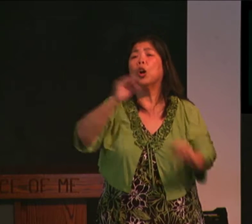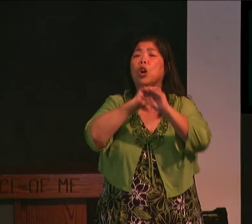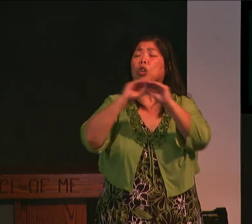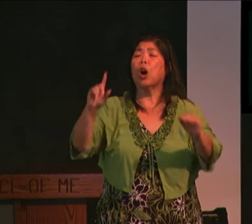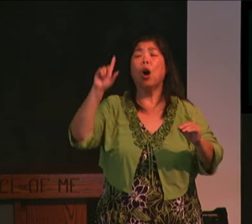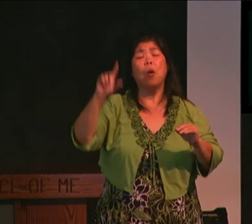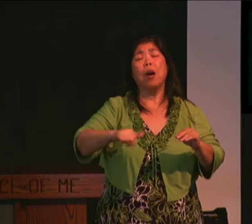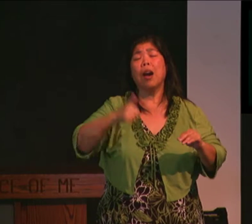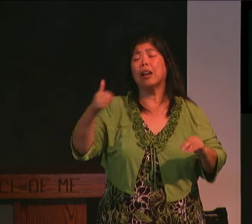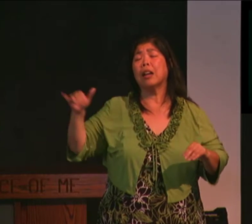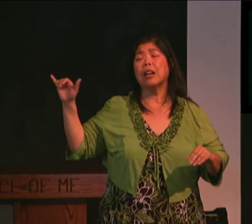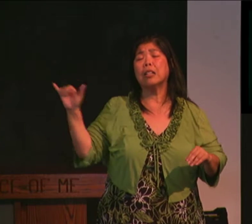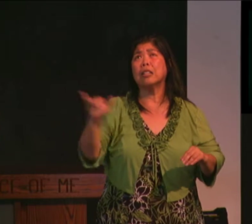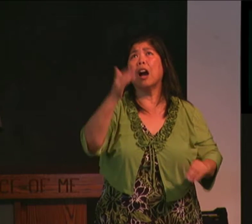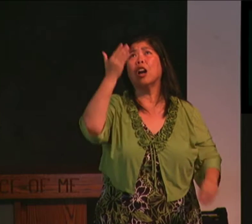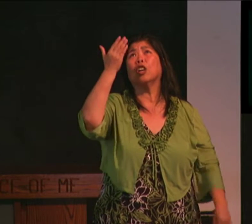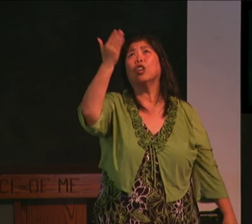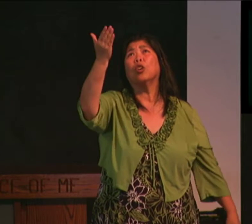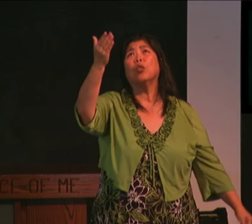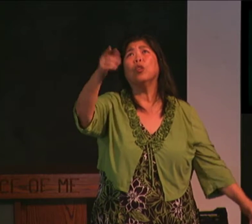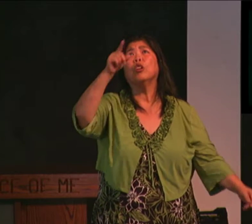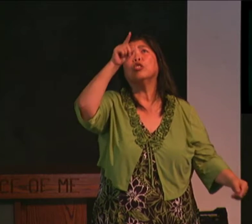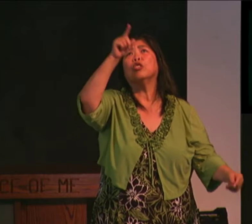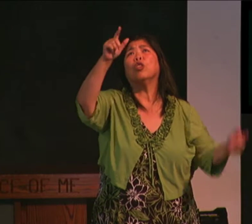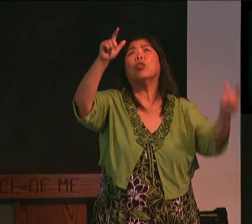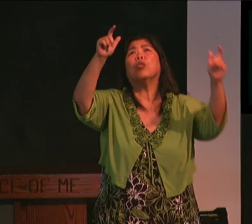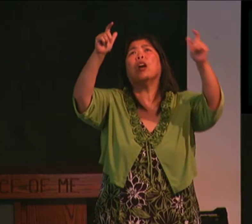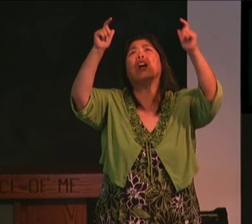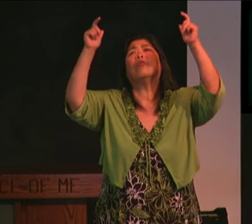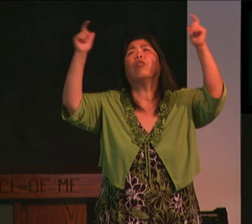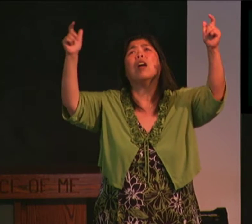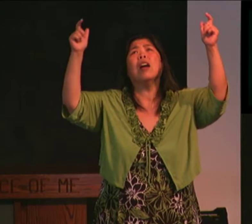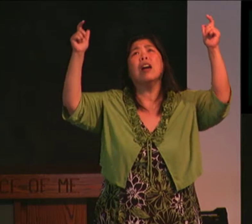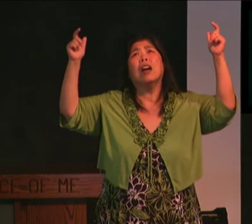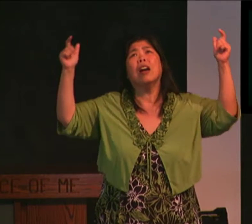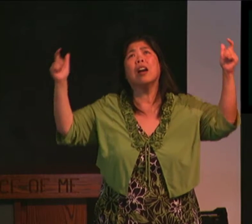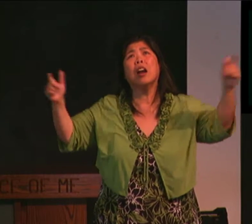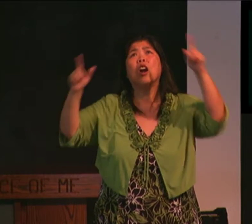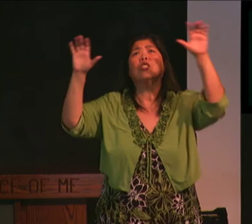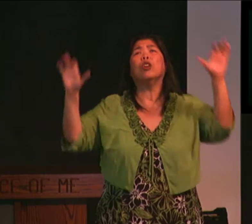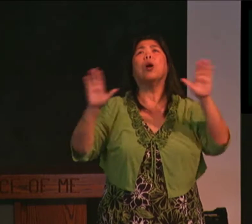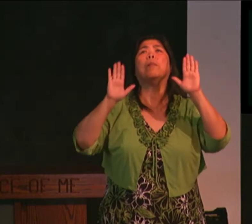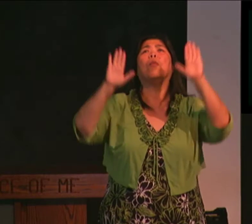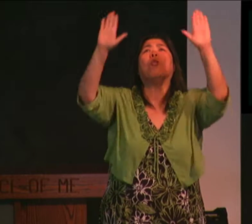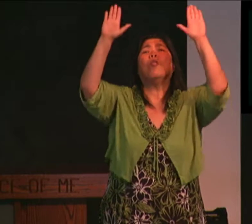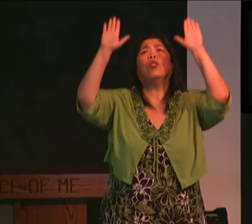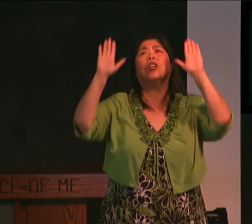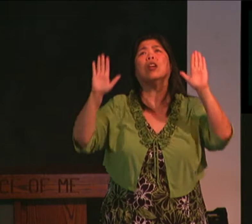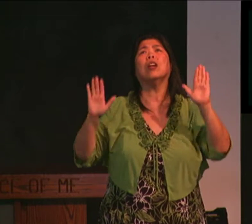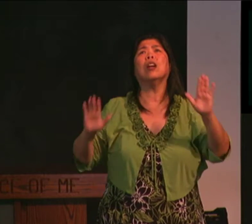There is no one else like you. You are great. You do